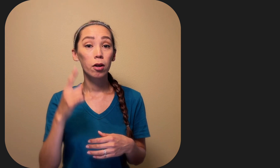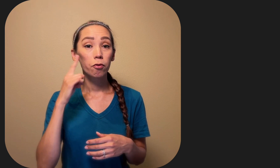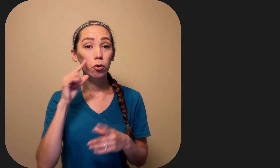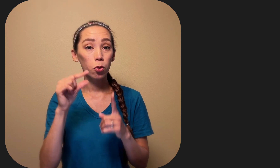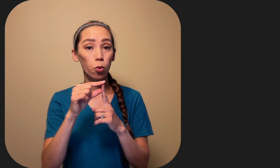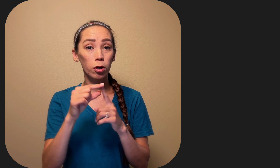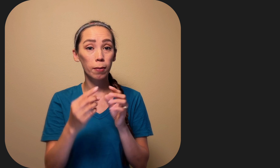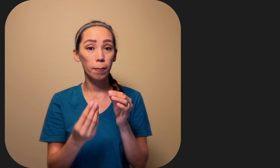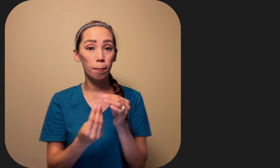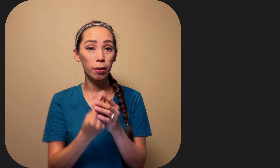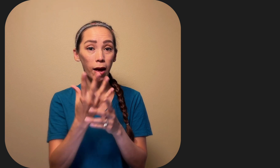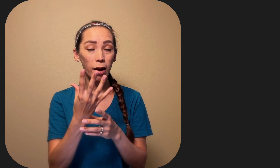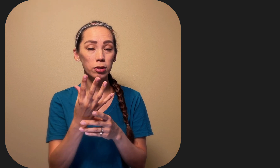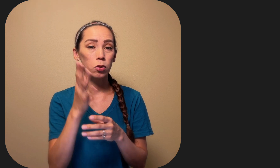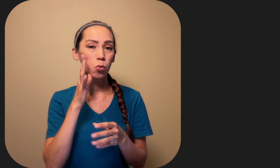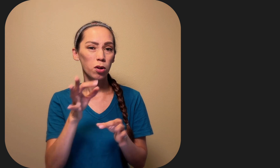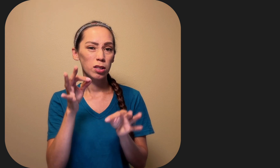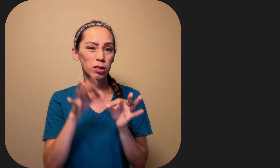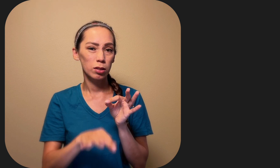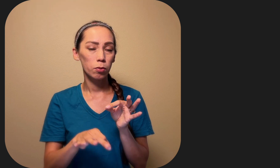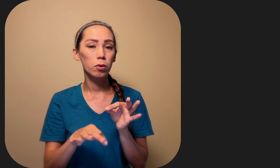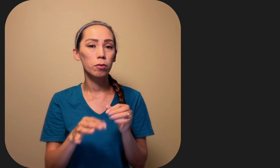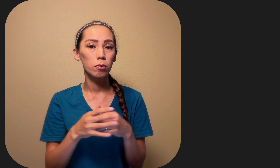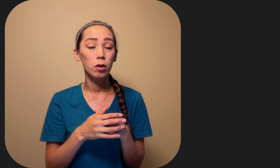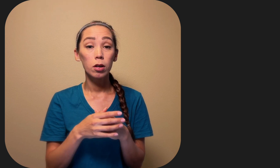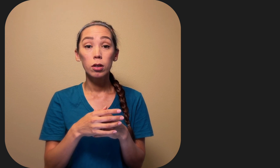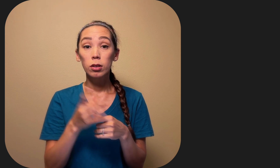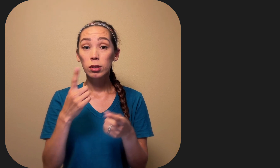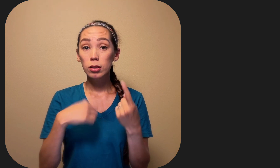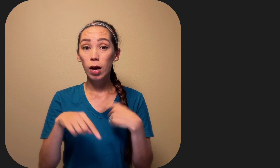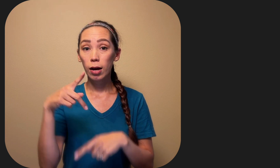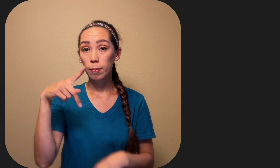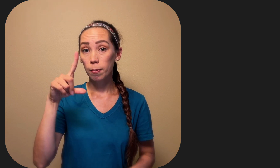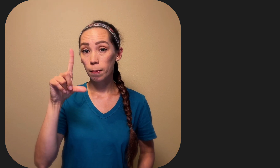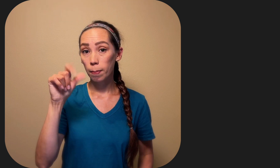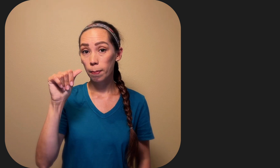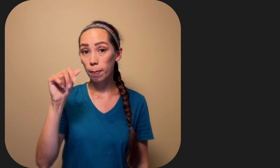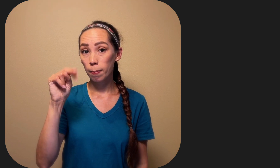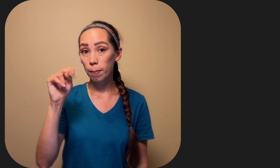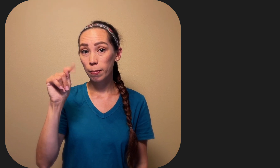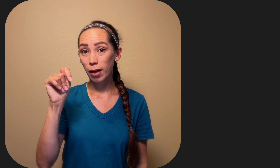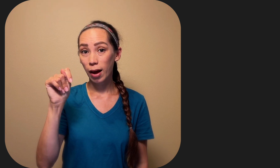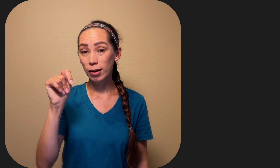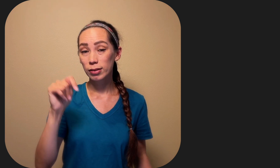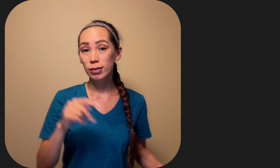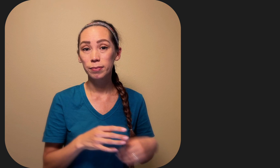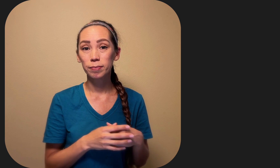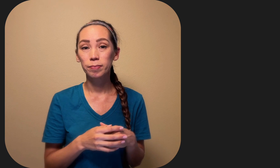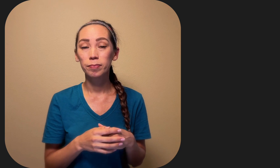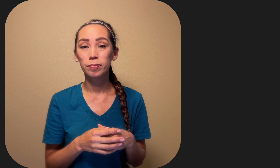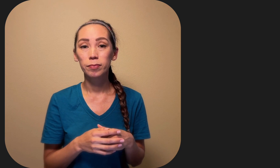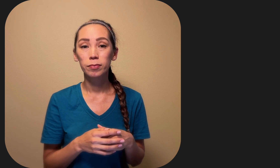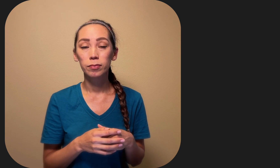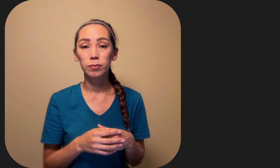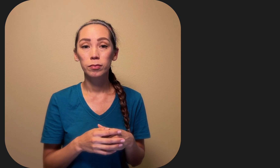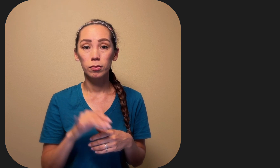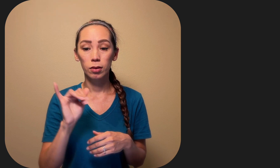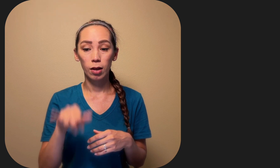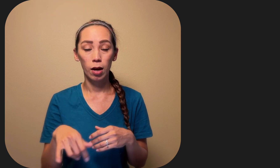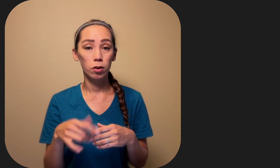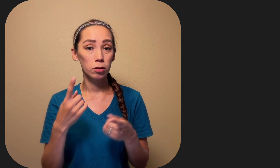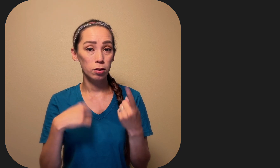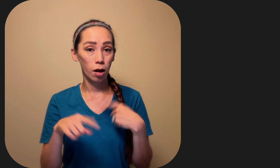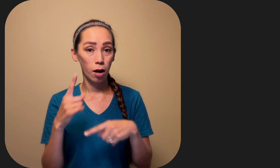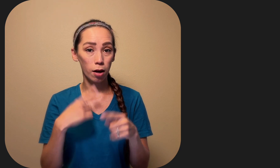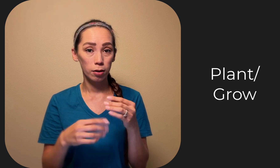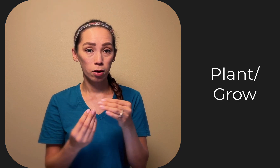Plant. So there's a few variations of the meaning, but we're going to go simple for right now and just sign the sign for plant, the